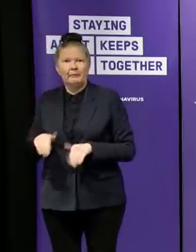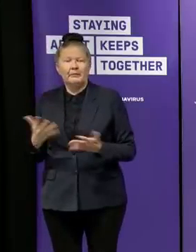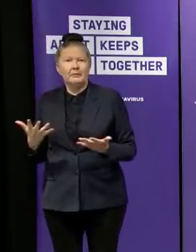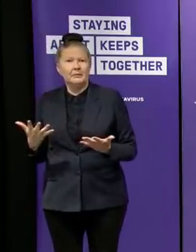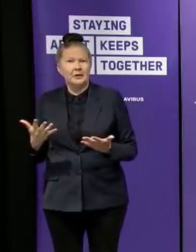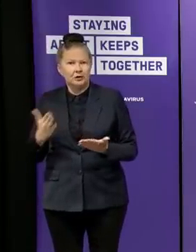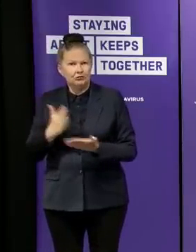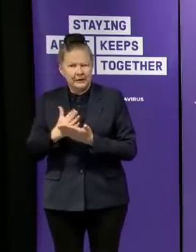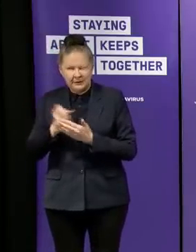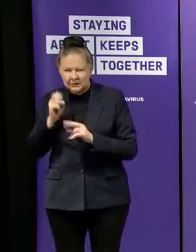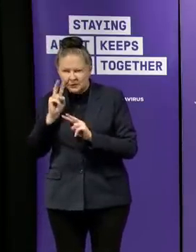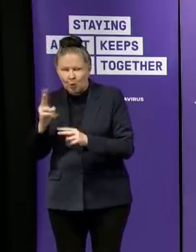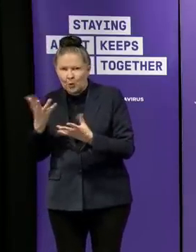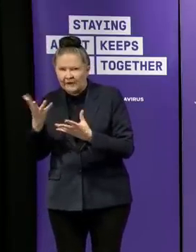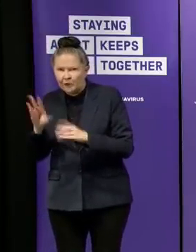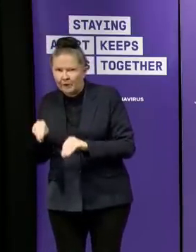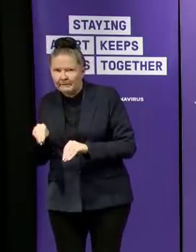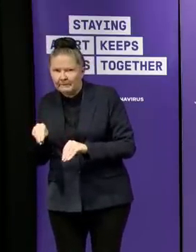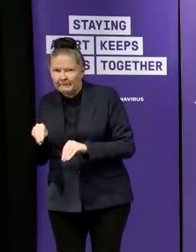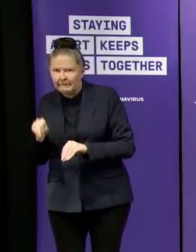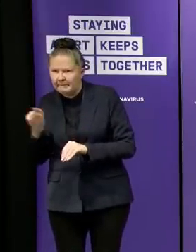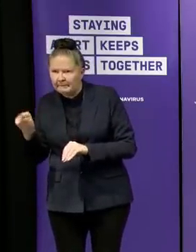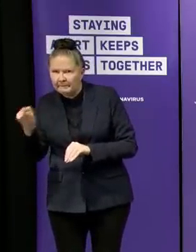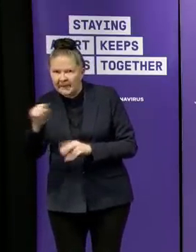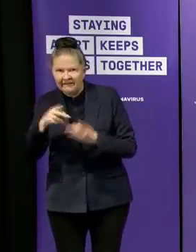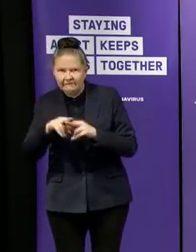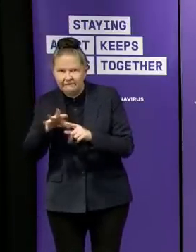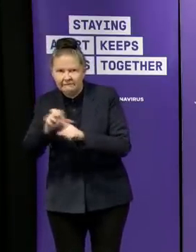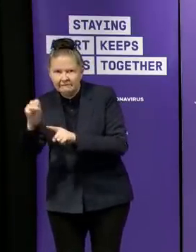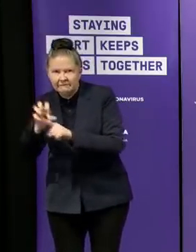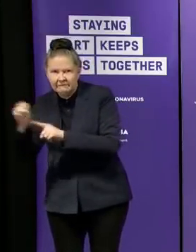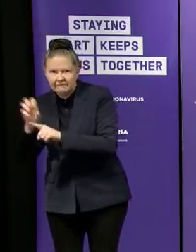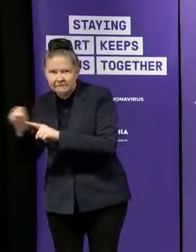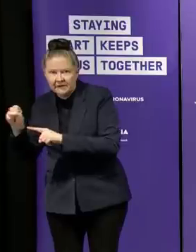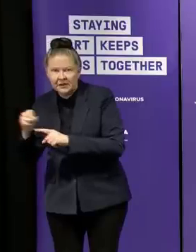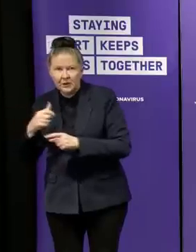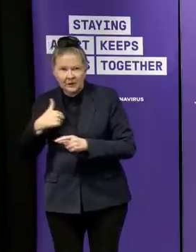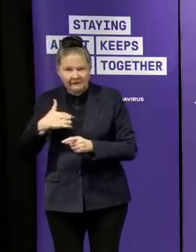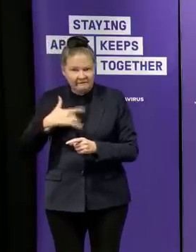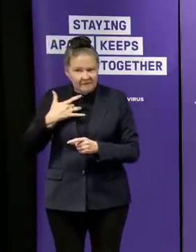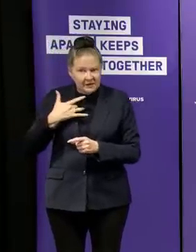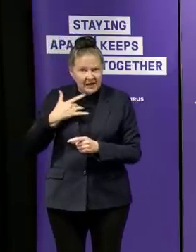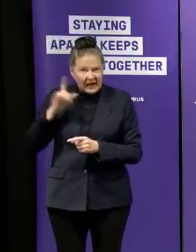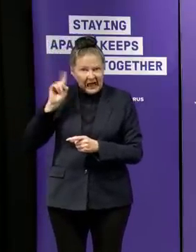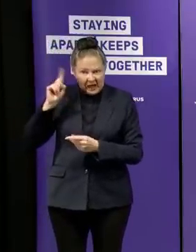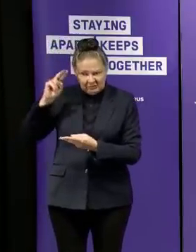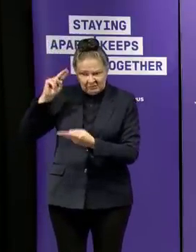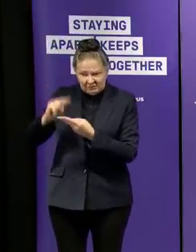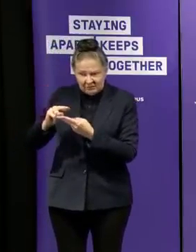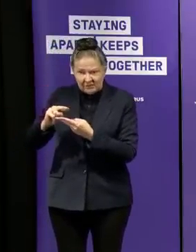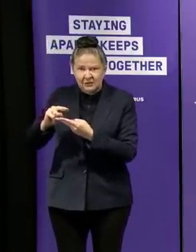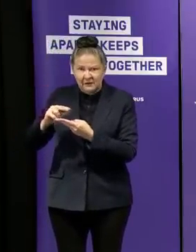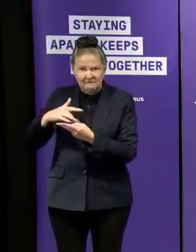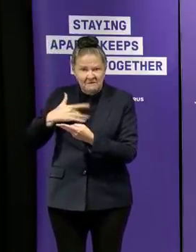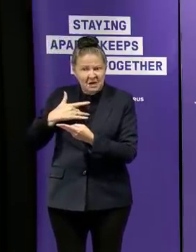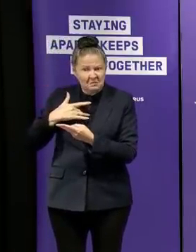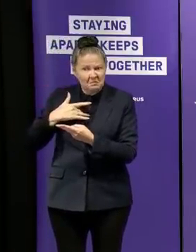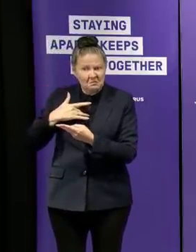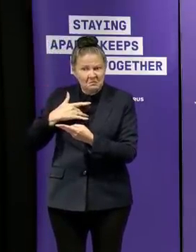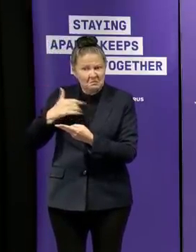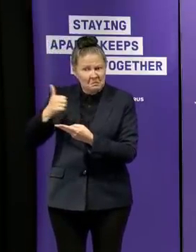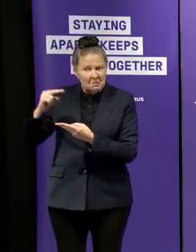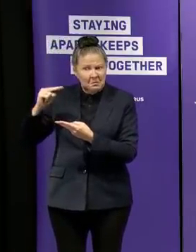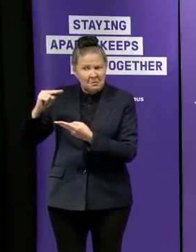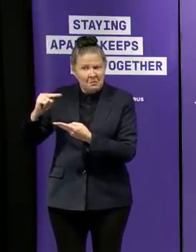numbers exercise. If this trend continues, and we're confident that it will, throughout the course of this week and